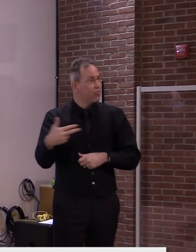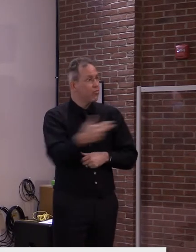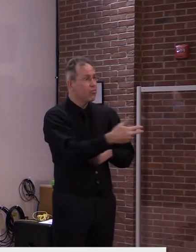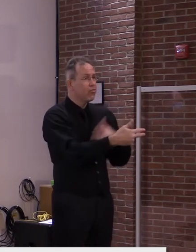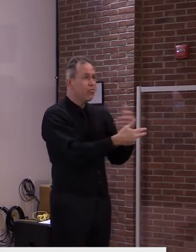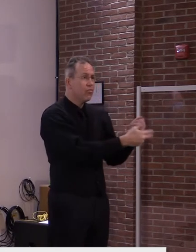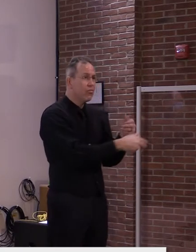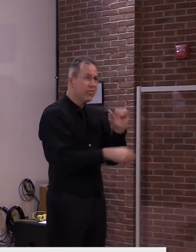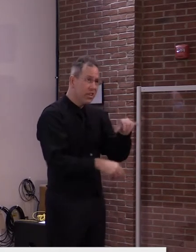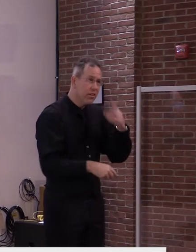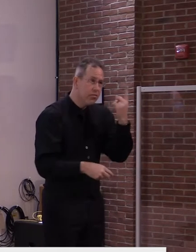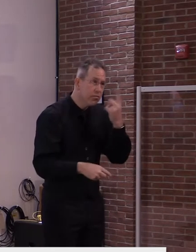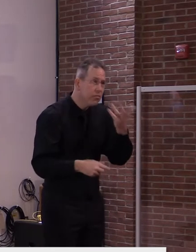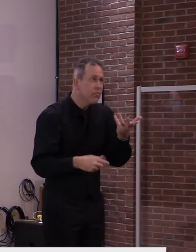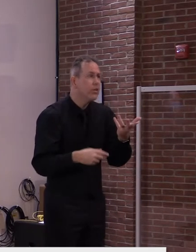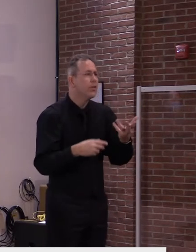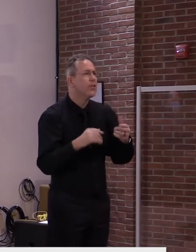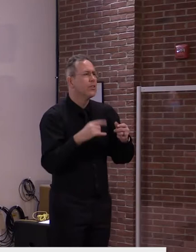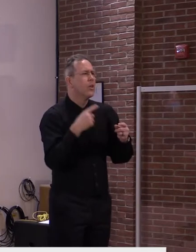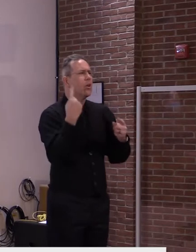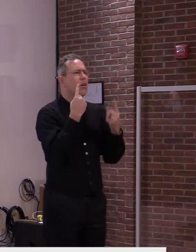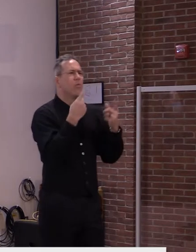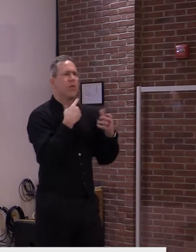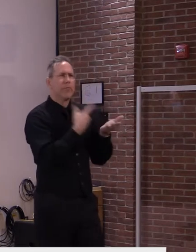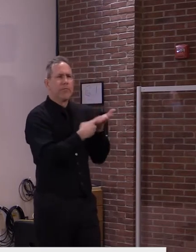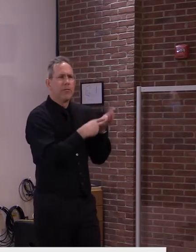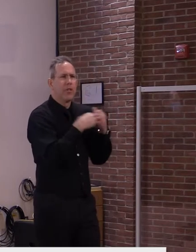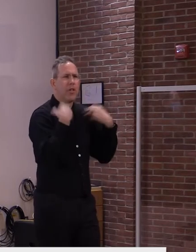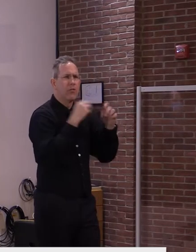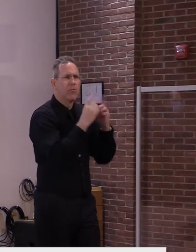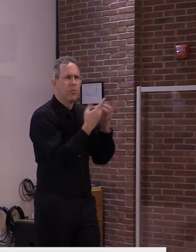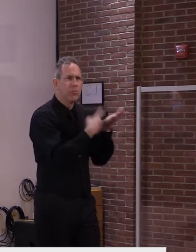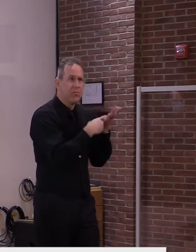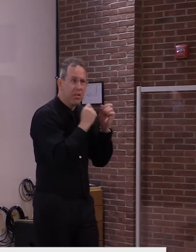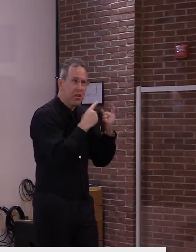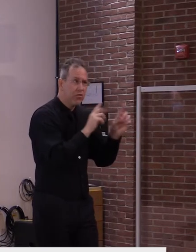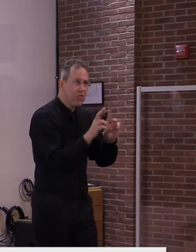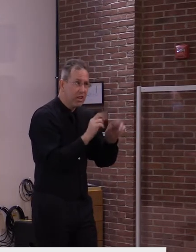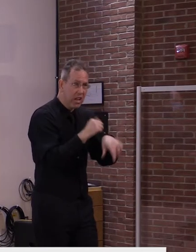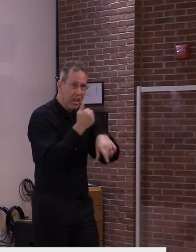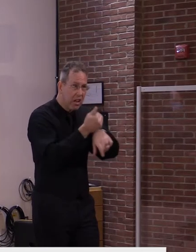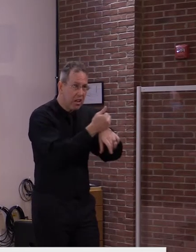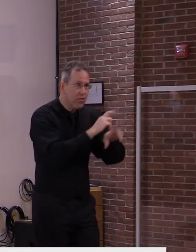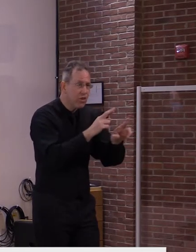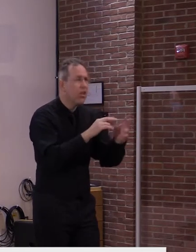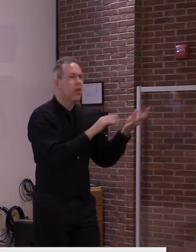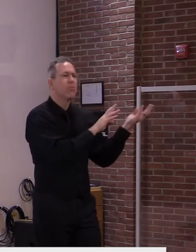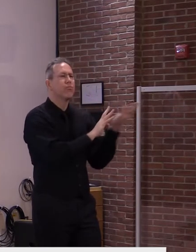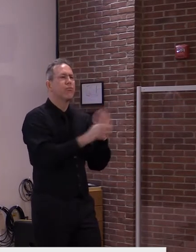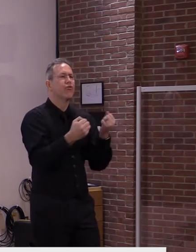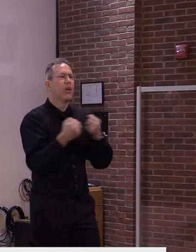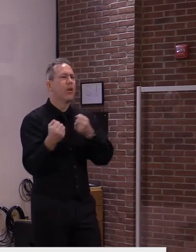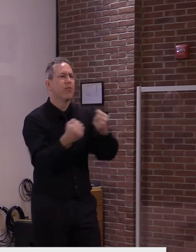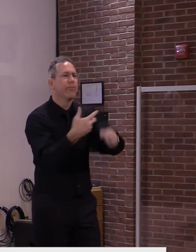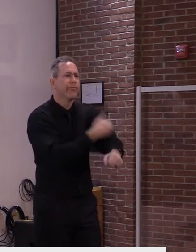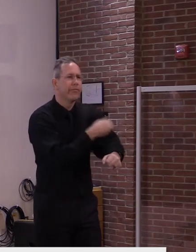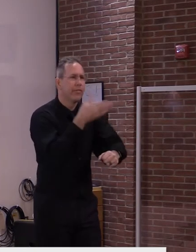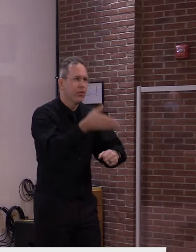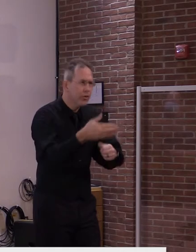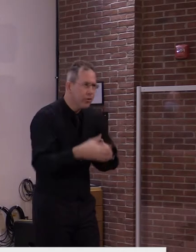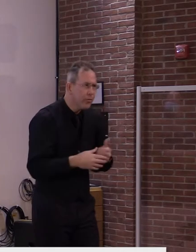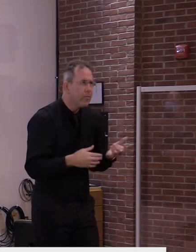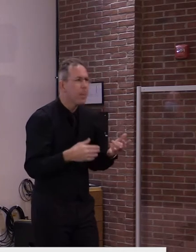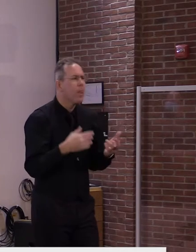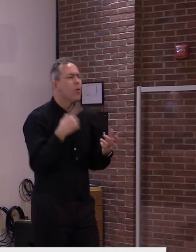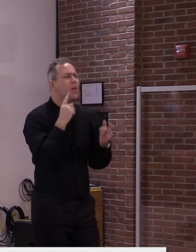go, from my understanding. And so I'm hoping next week I can announce what that, and we're going to be allocating